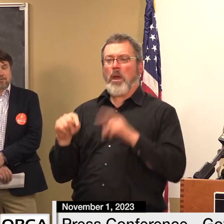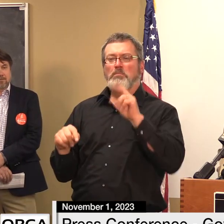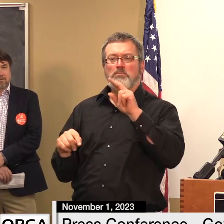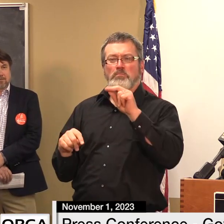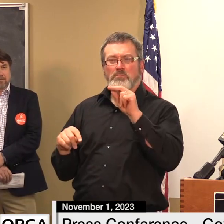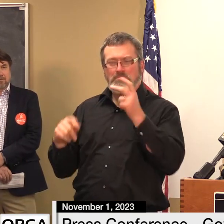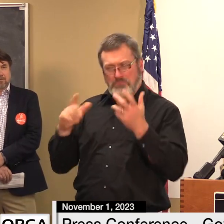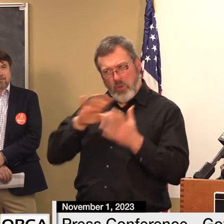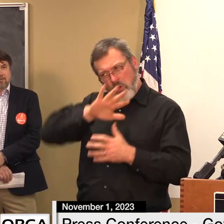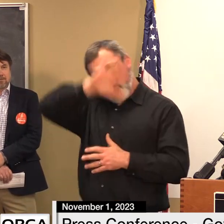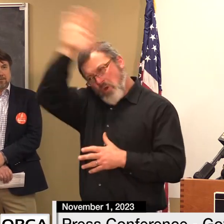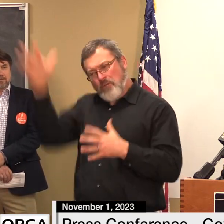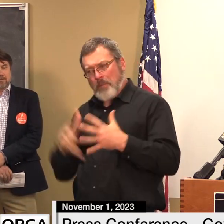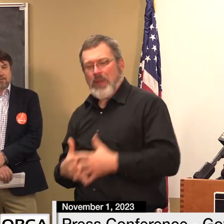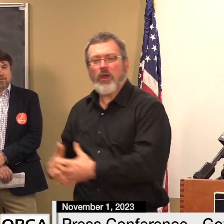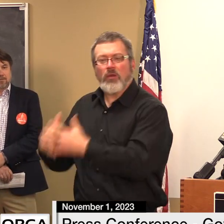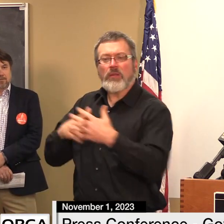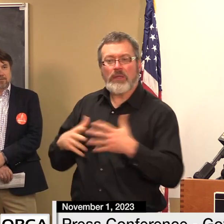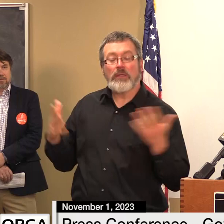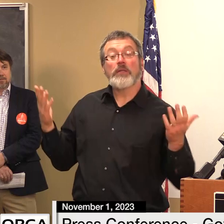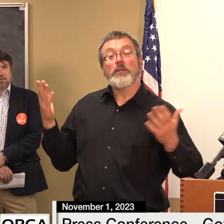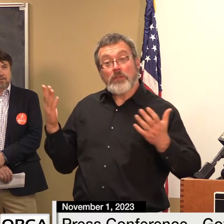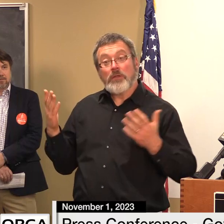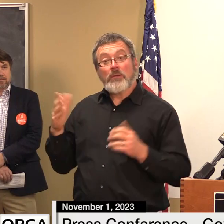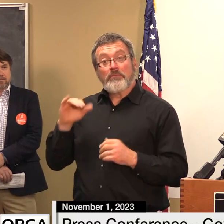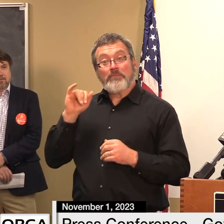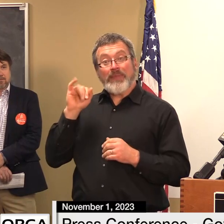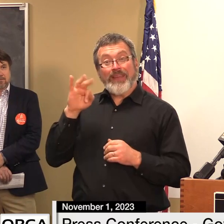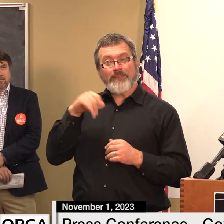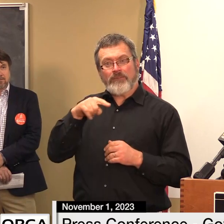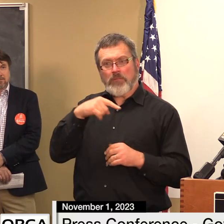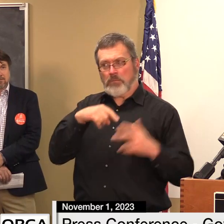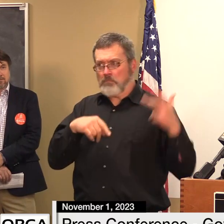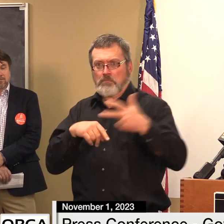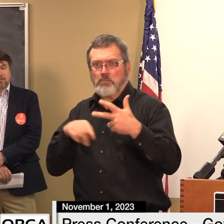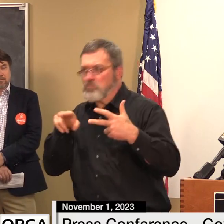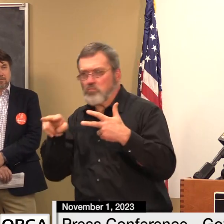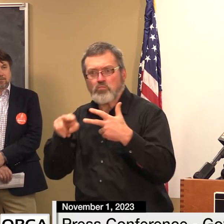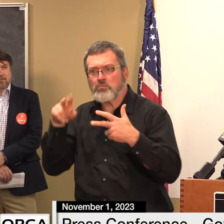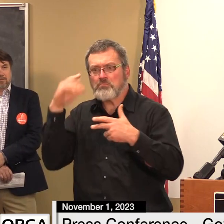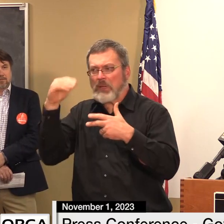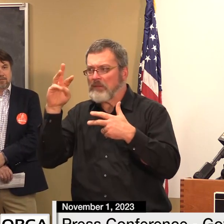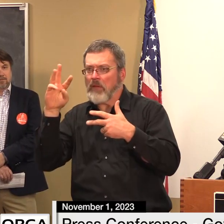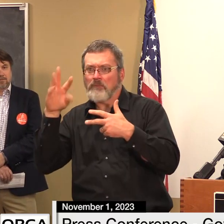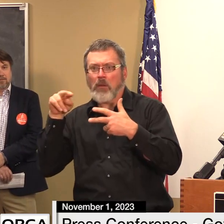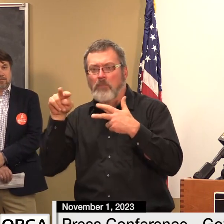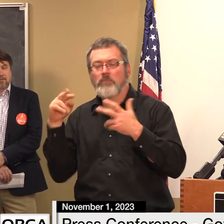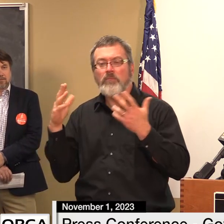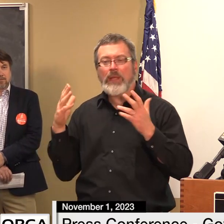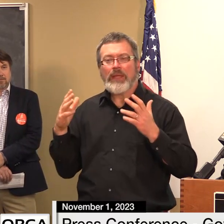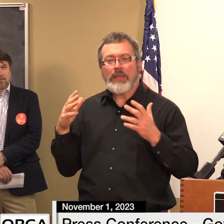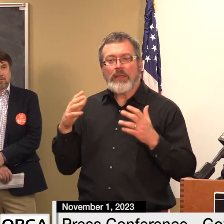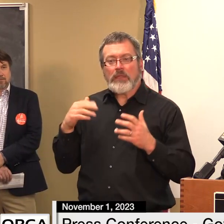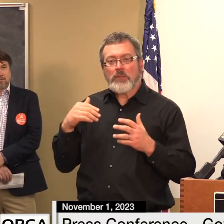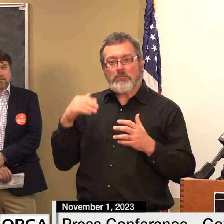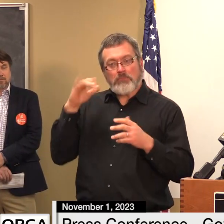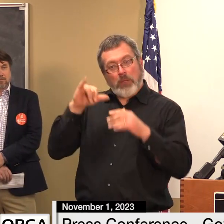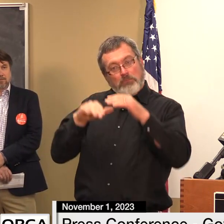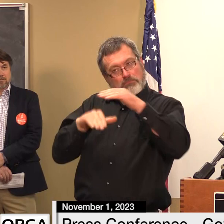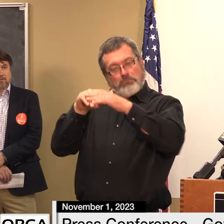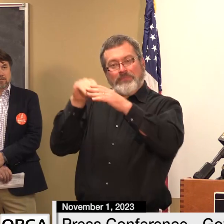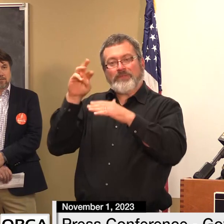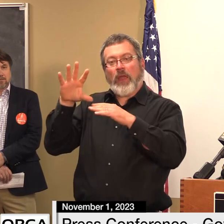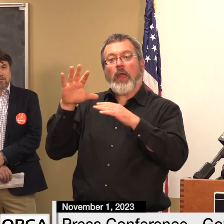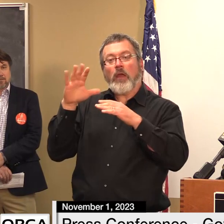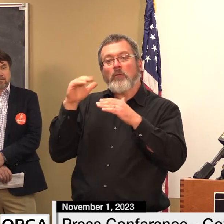problem. And so if you are enforcing speed rules, again, the speed limit is 65. There are grace